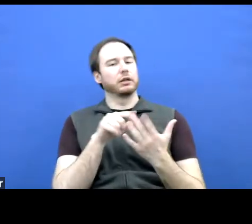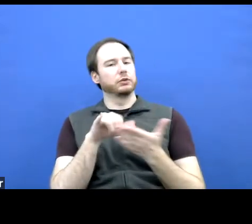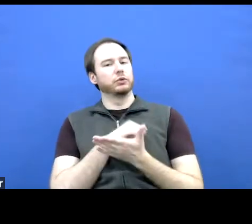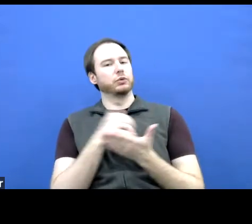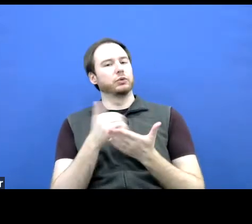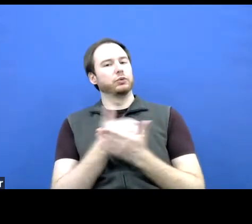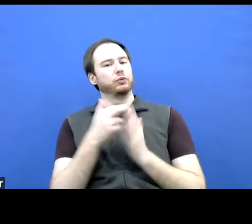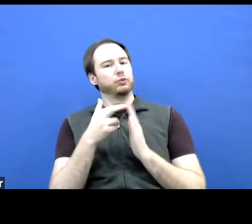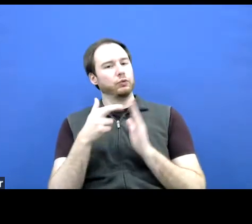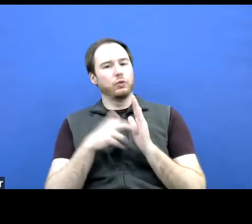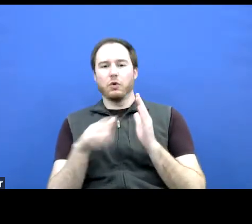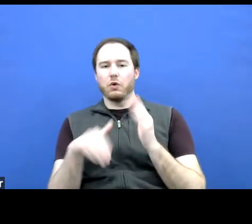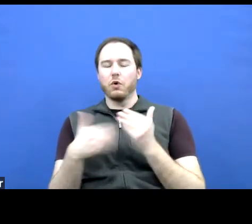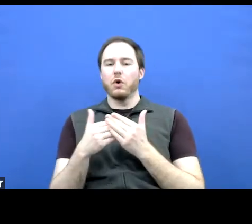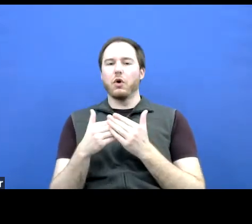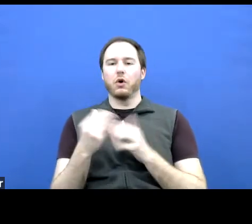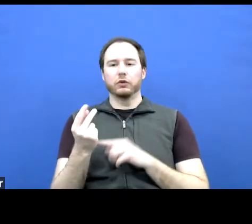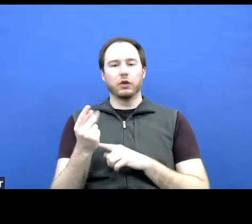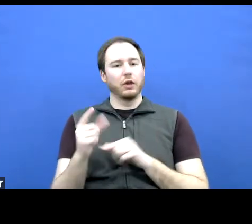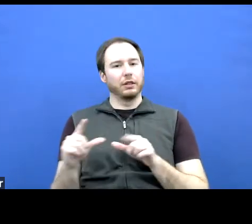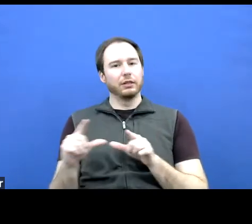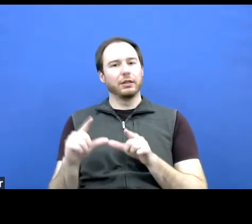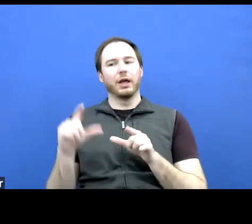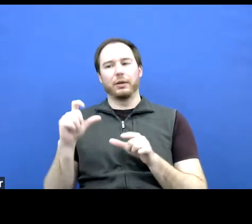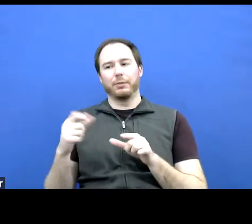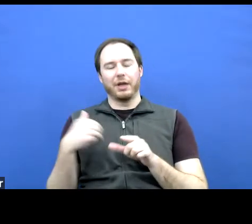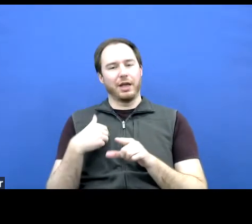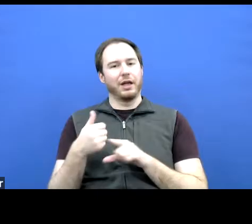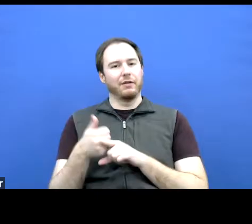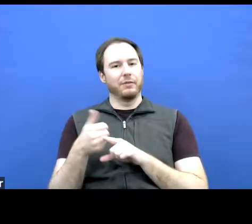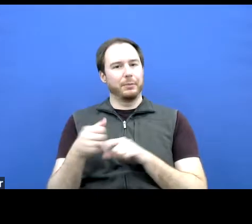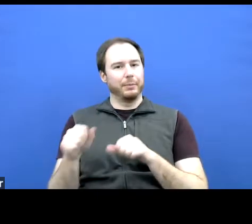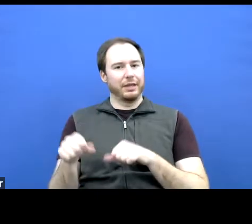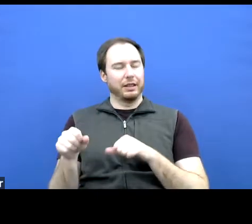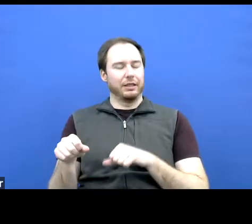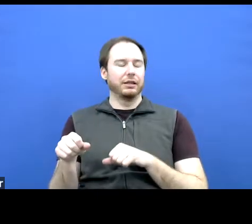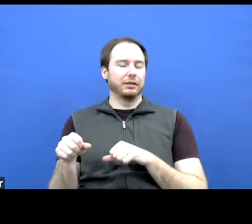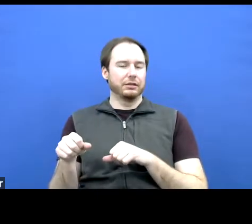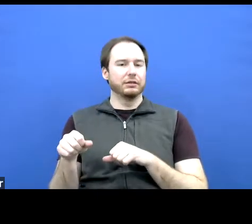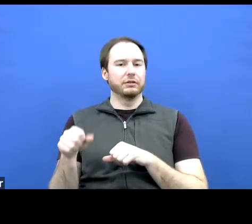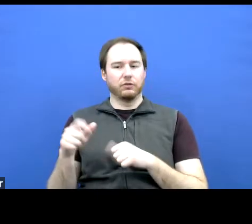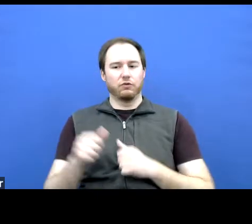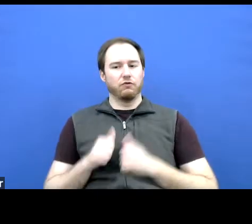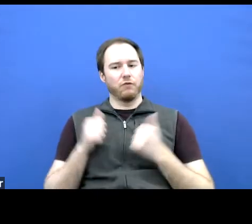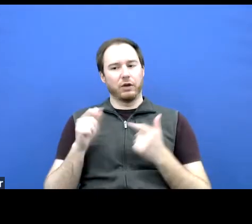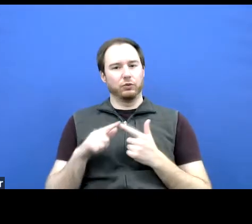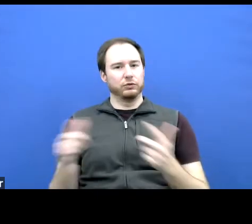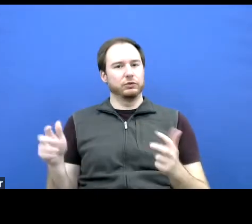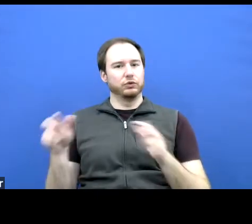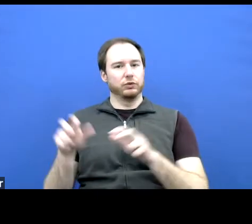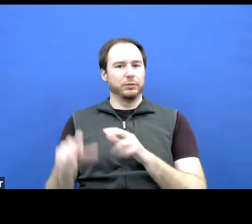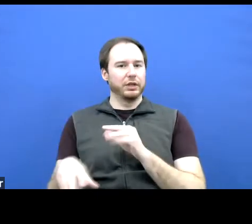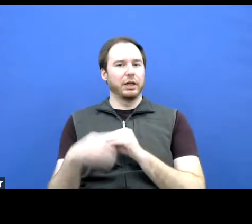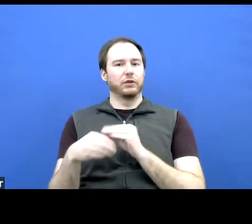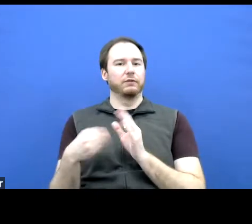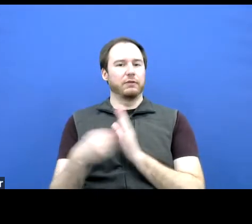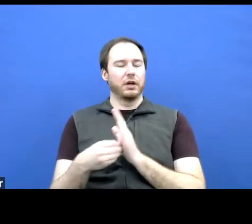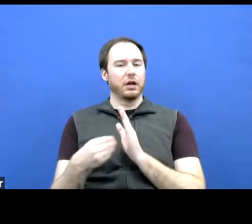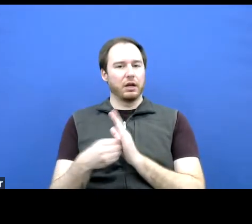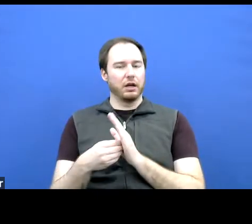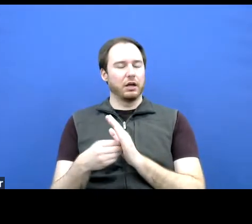of our dog license stuff has to have an ability for residents to contribute additional